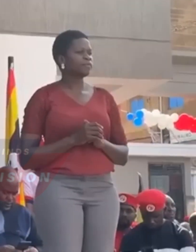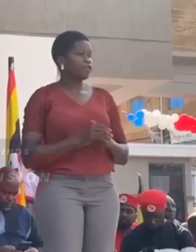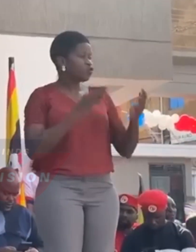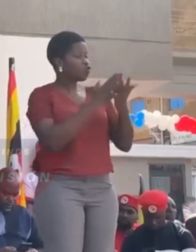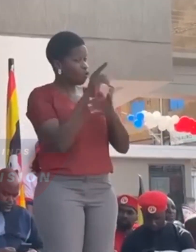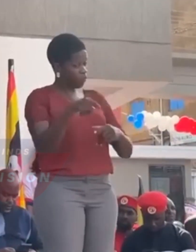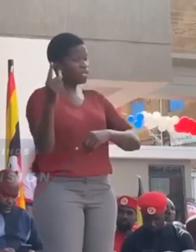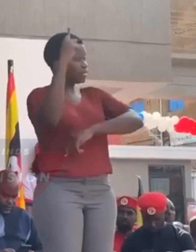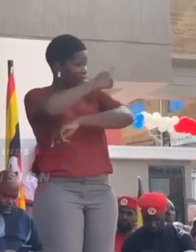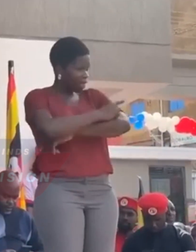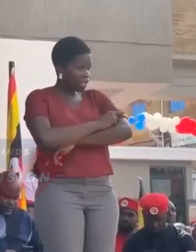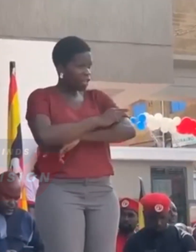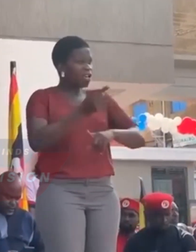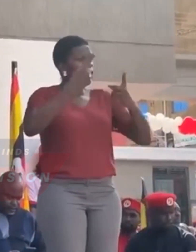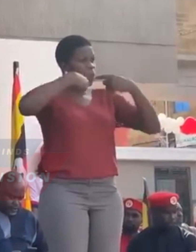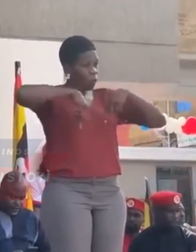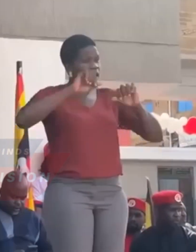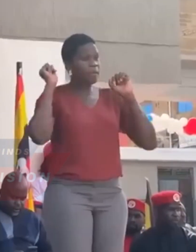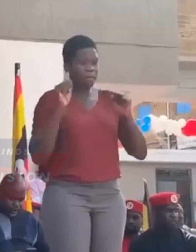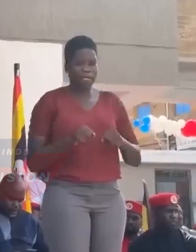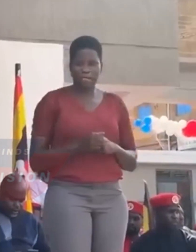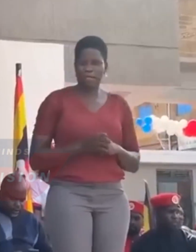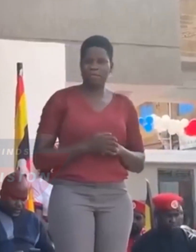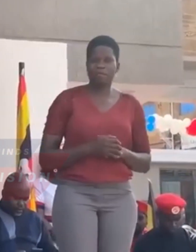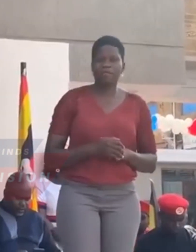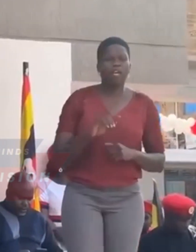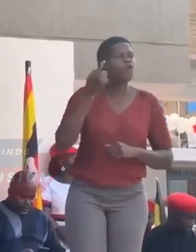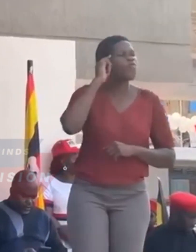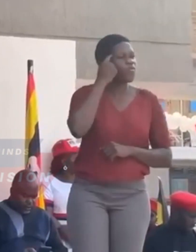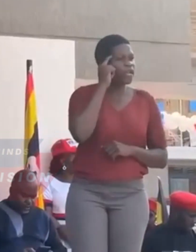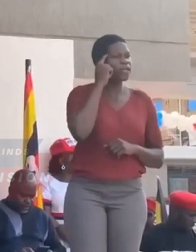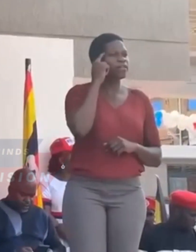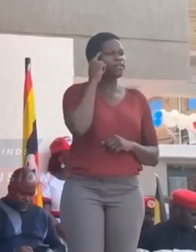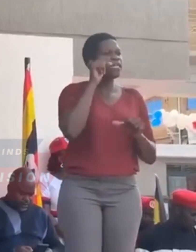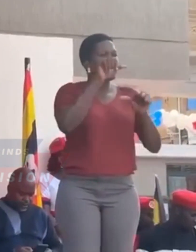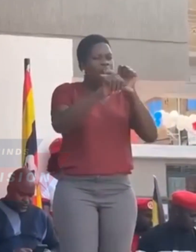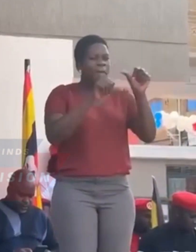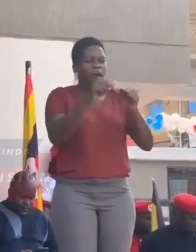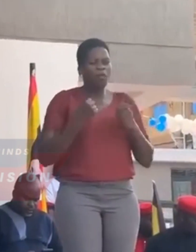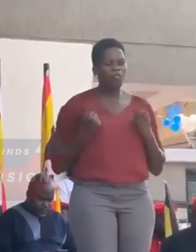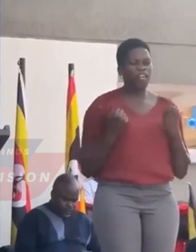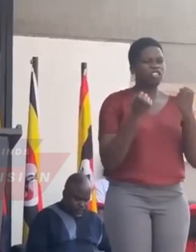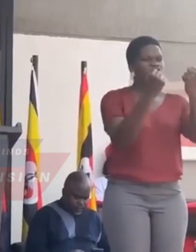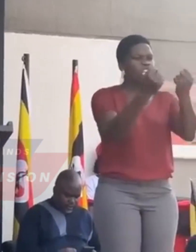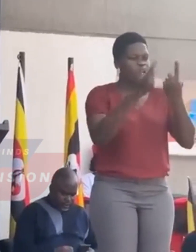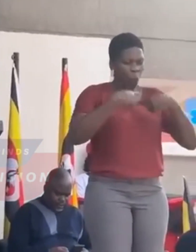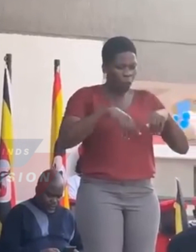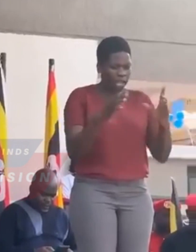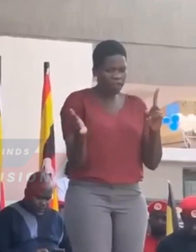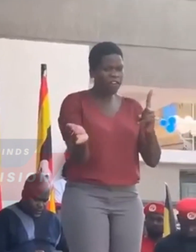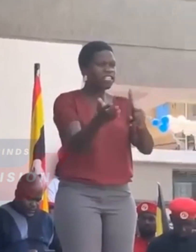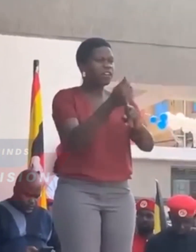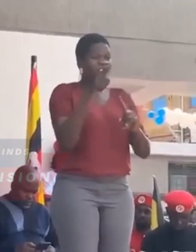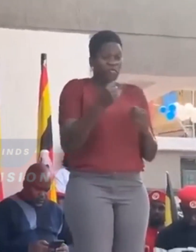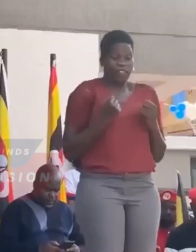This should be a day for us to think about this journey, which has been a journey